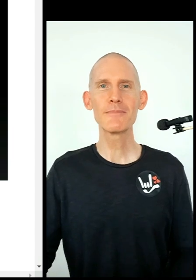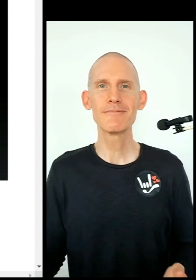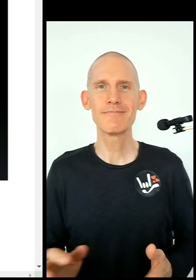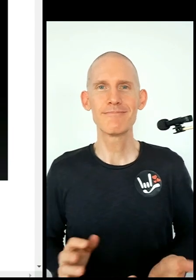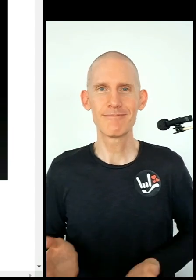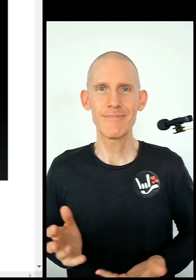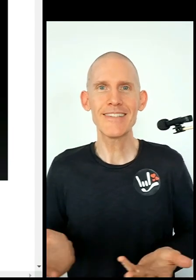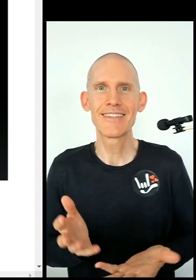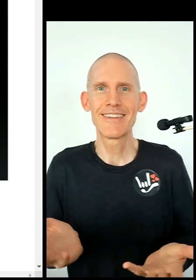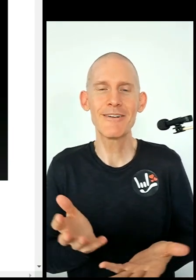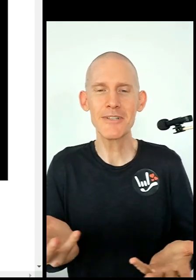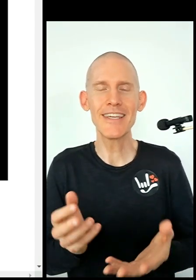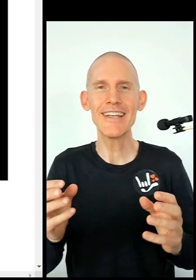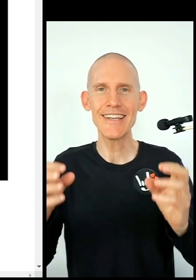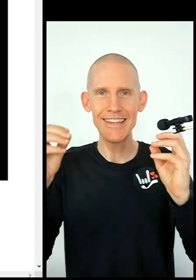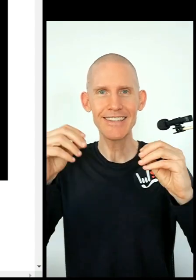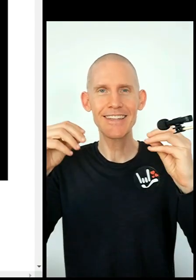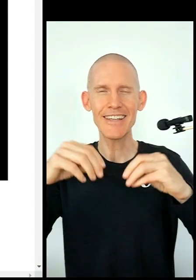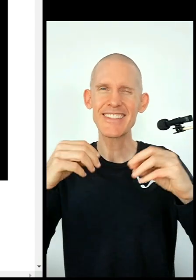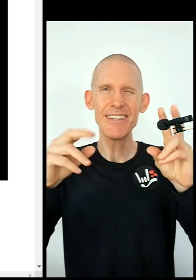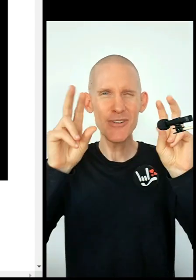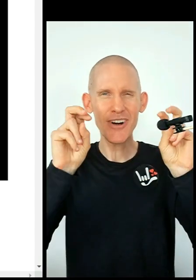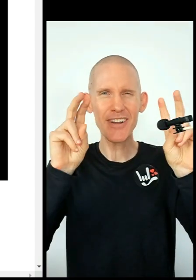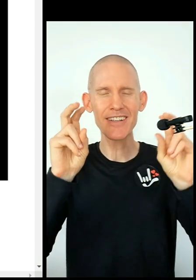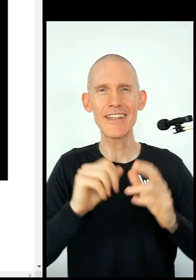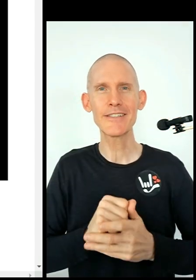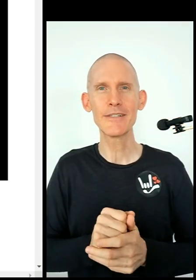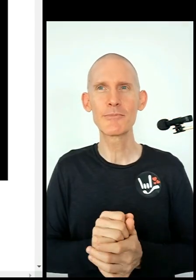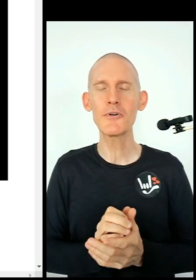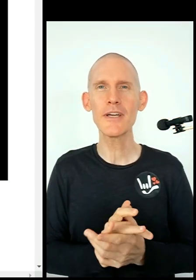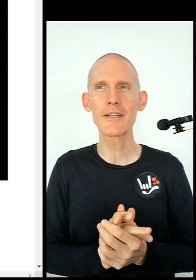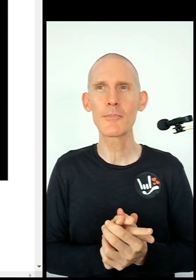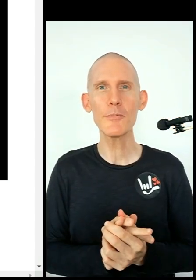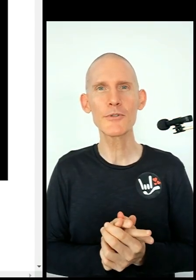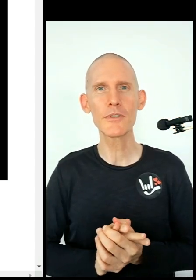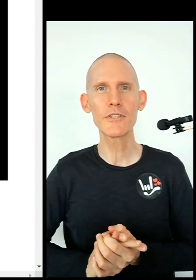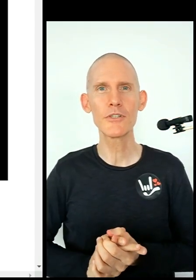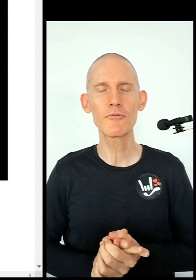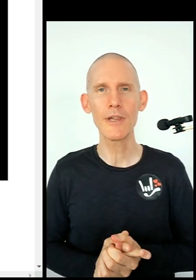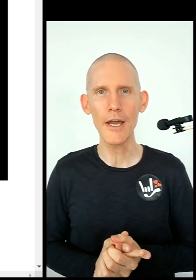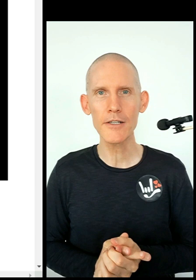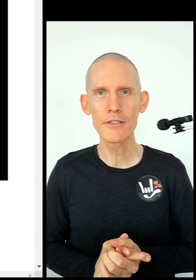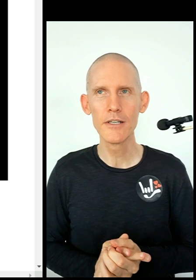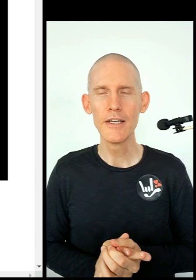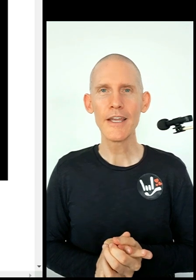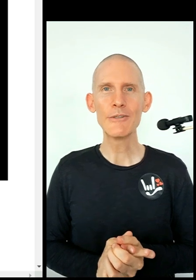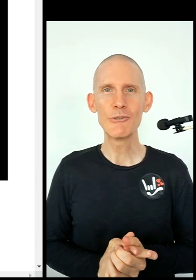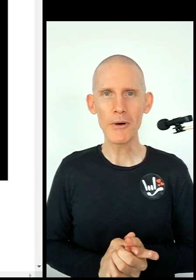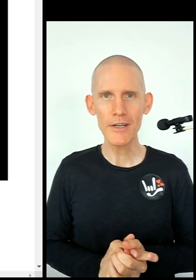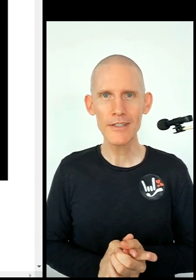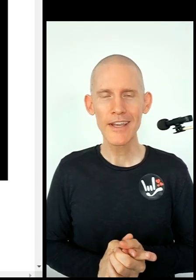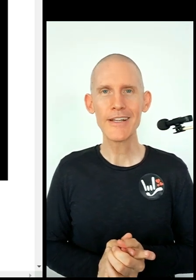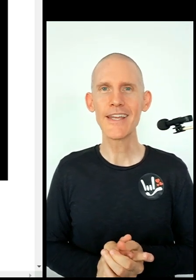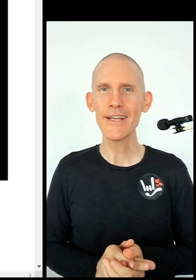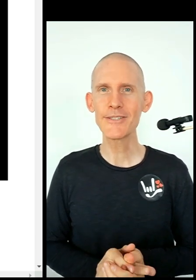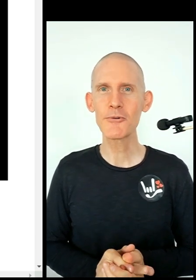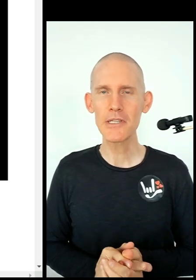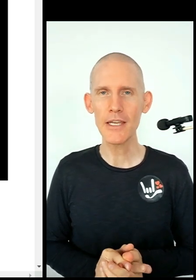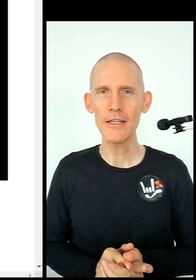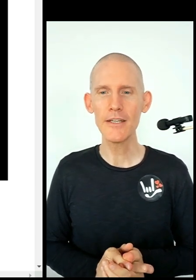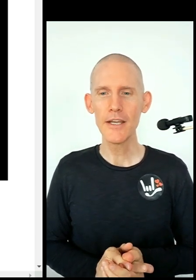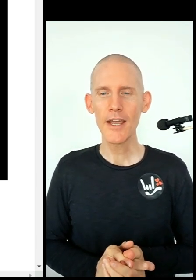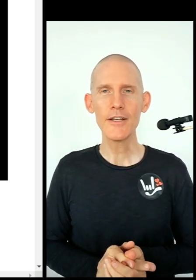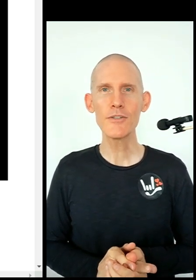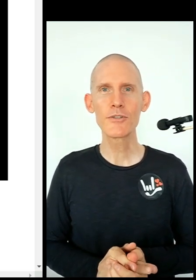Okay, so that's literally it in this lesson. If you call it a lesson, it's more like the purpose was to just relax, enjoy. It's